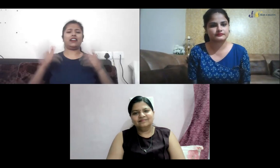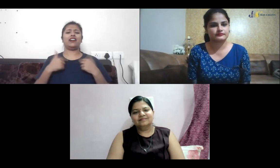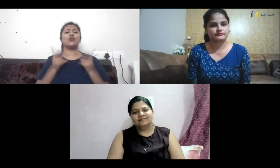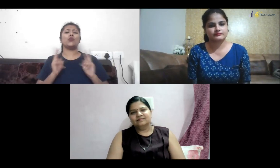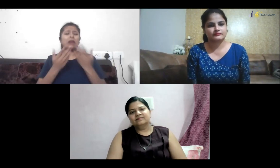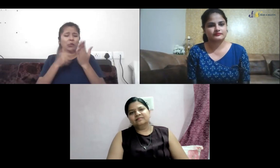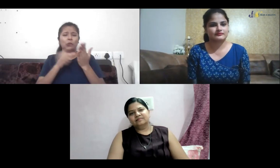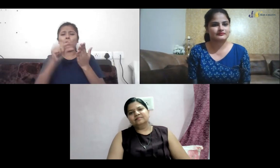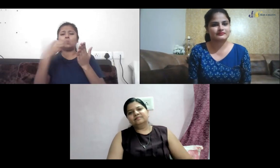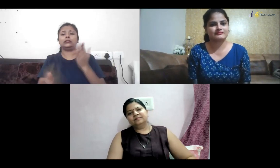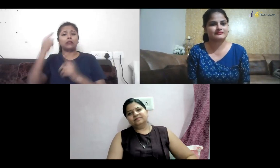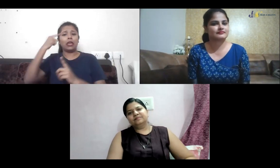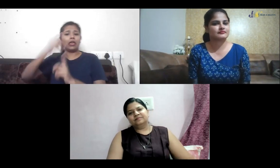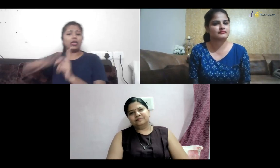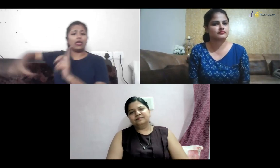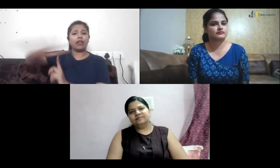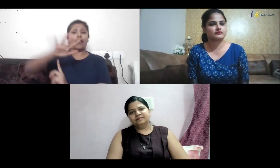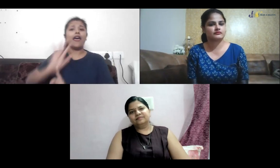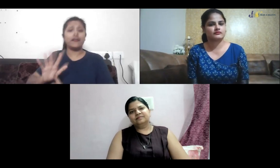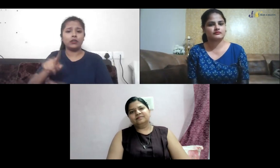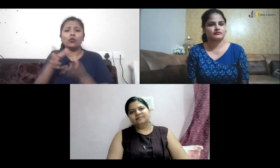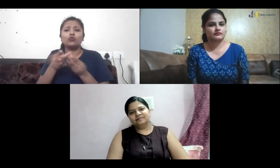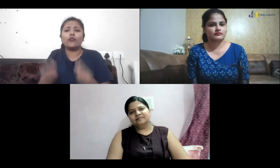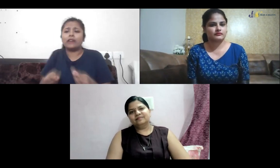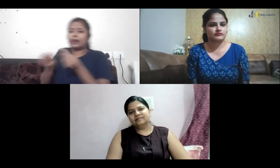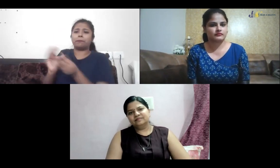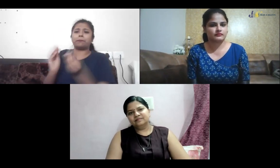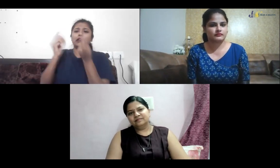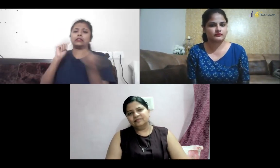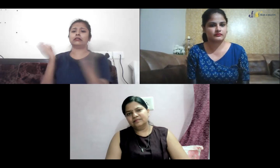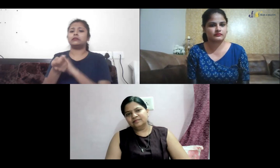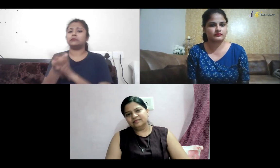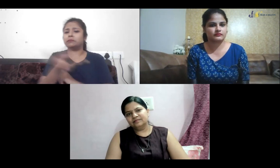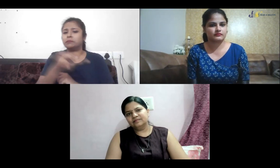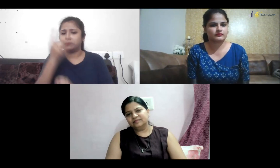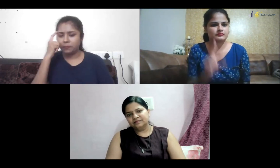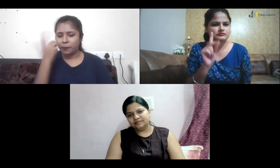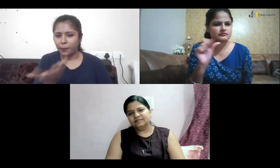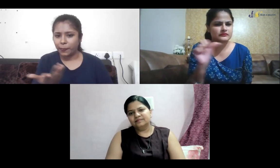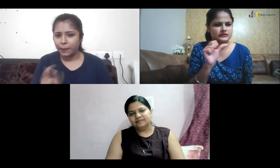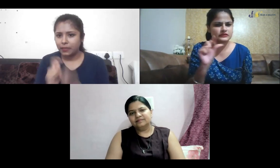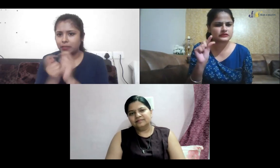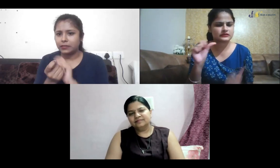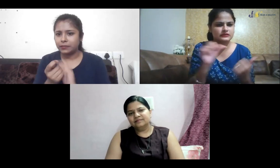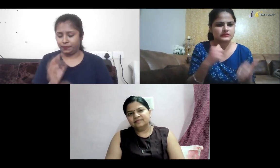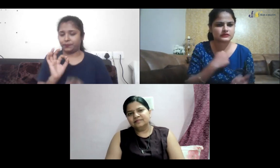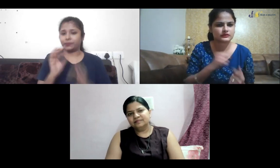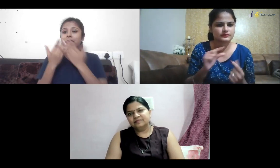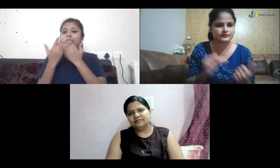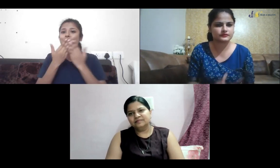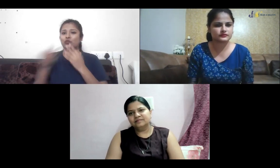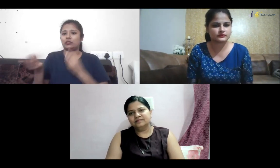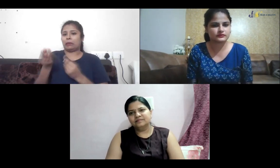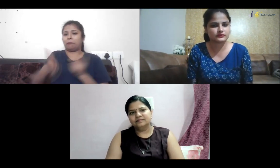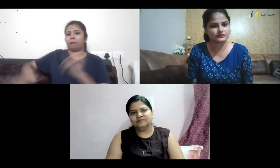only eighth, ninth. That's it. But what they are doing, they said study is not useful for us. They are just doing simple jobs. What do you think about their